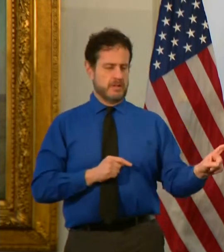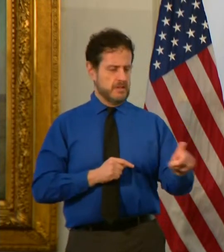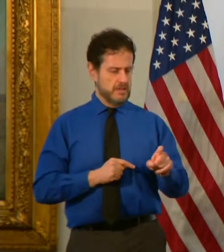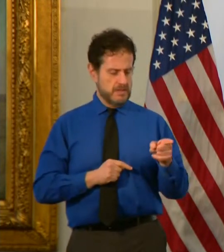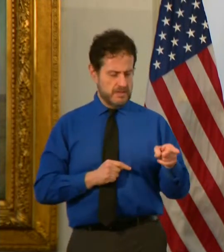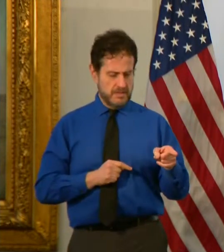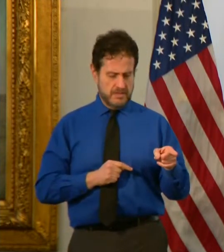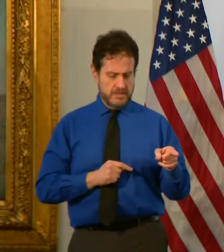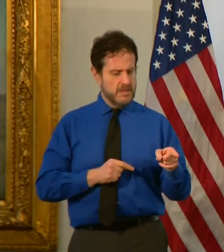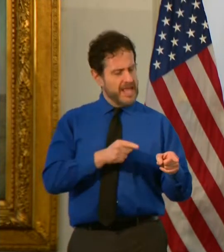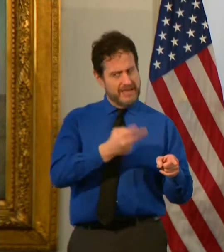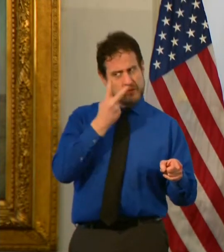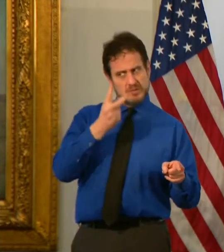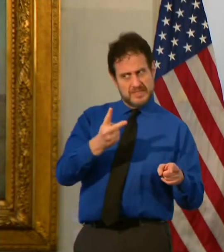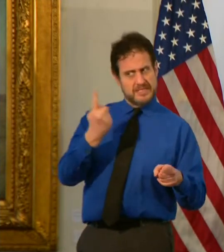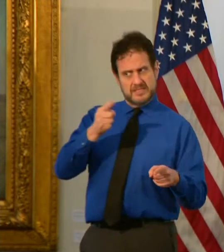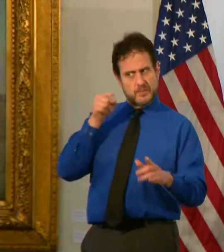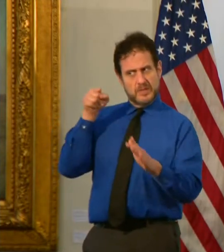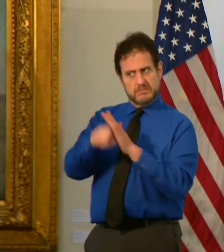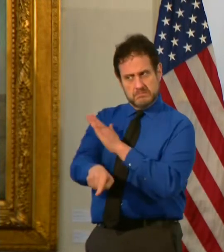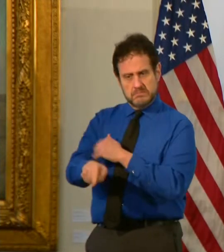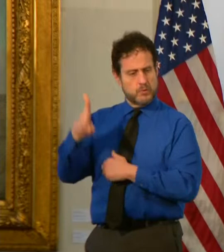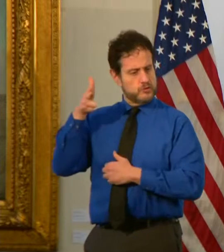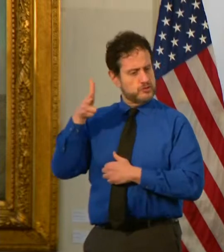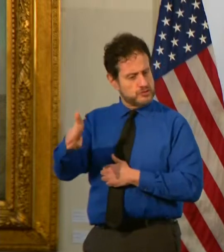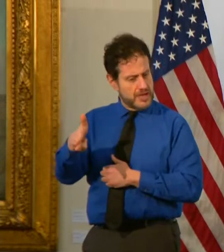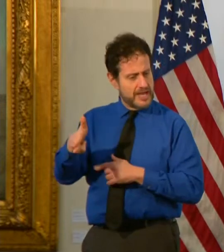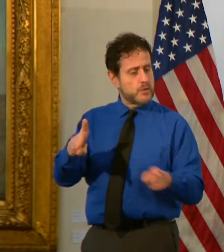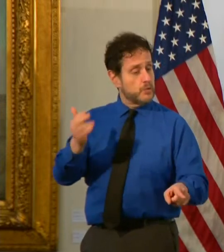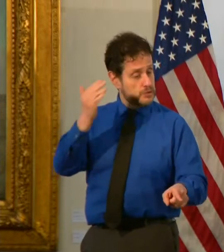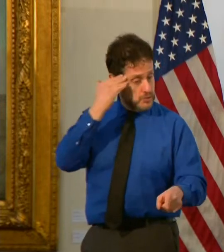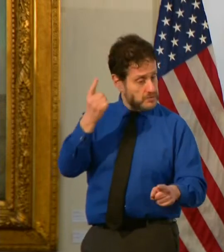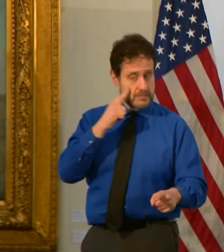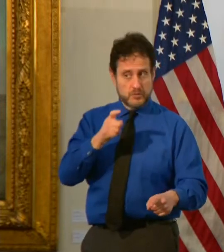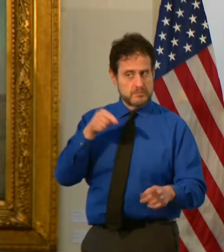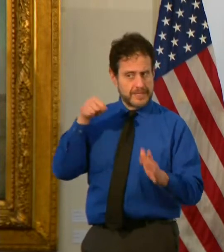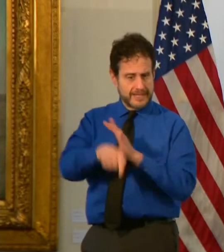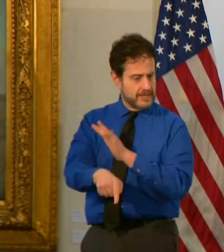have seen someone who's been murdered or shot or known someone who's been murdered?